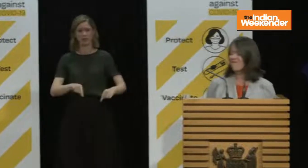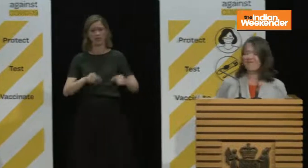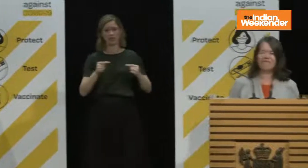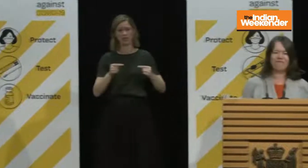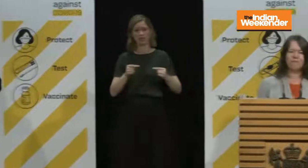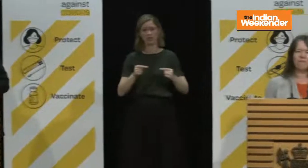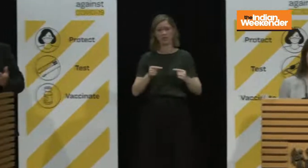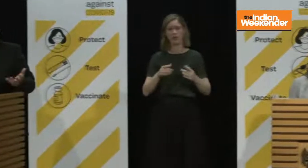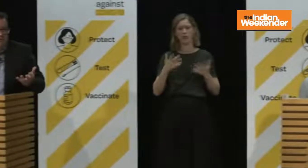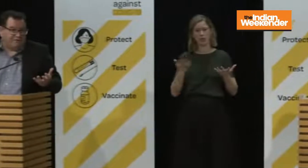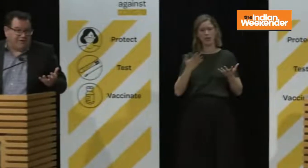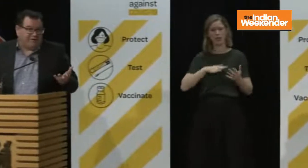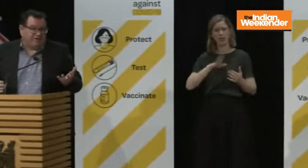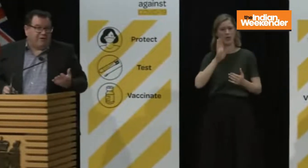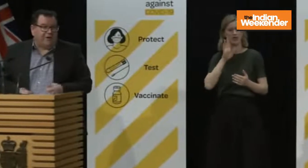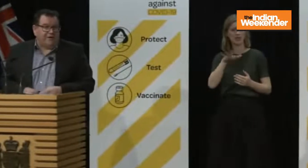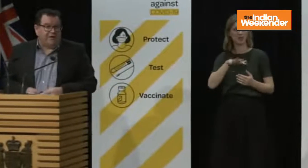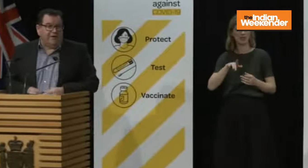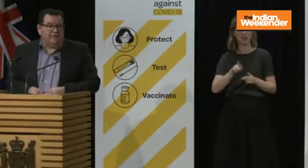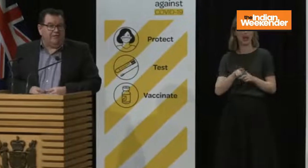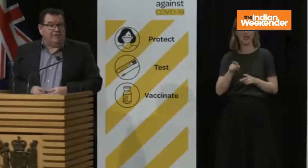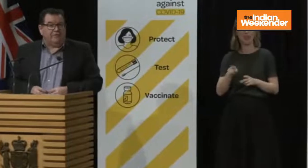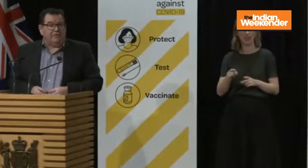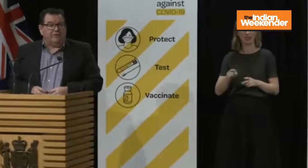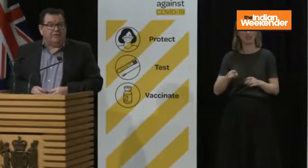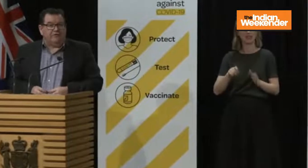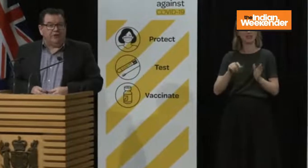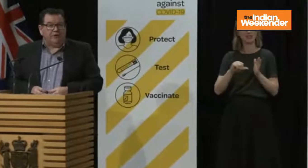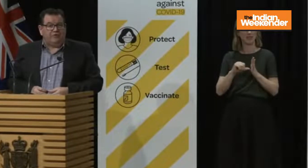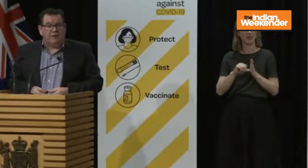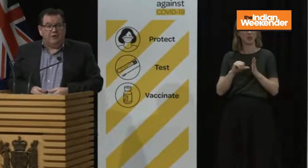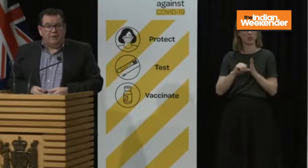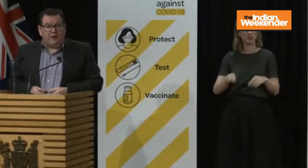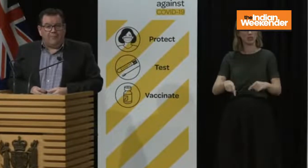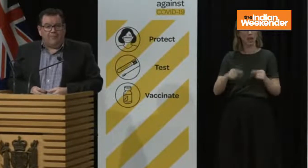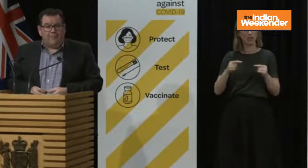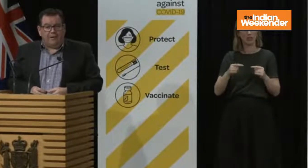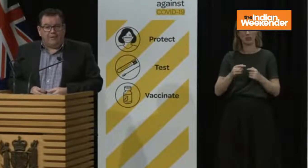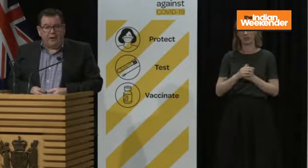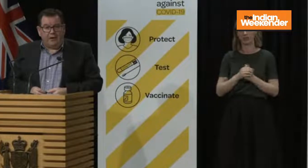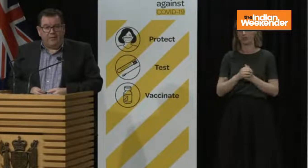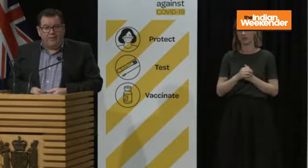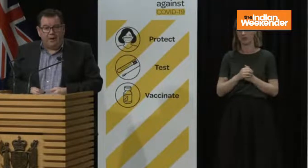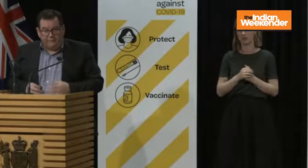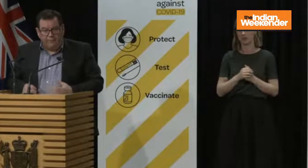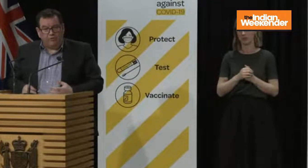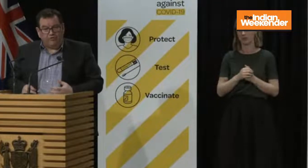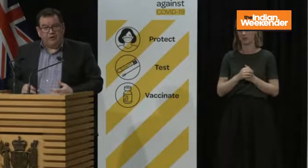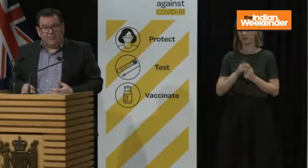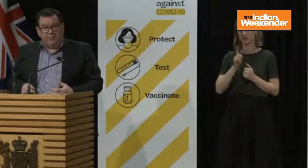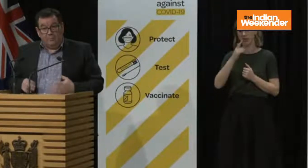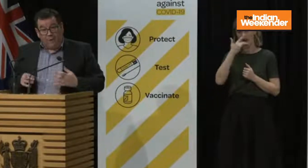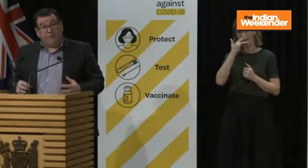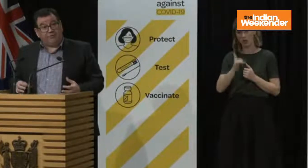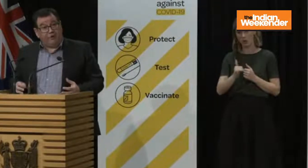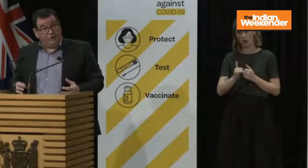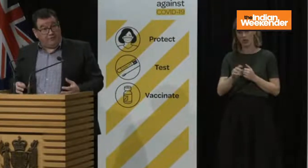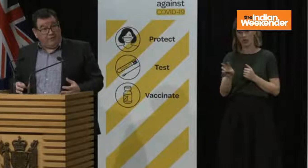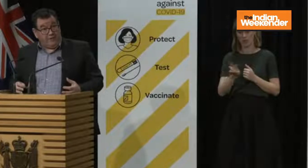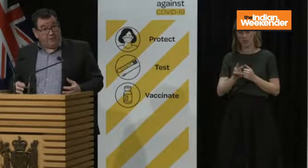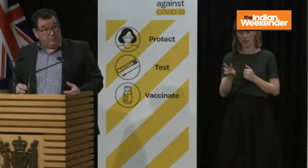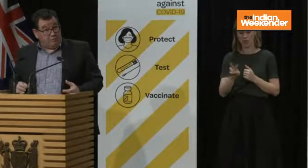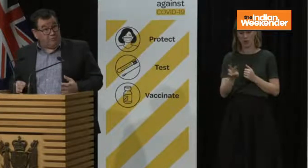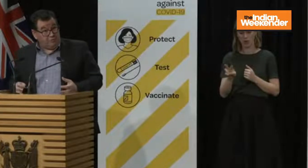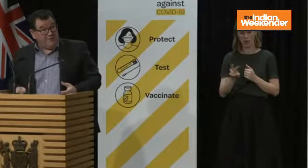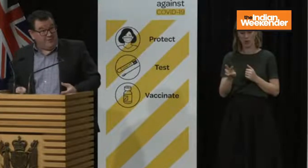I mean, obviously, when you hear circumstances like that, it's very difficult and challenging, but unfortunately with both sides